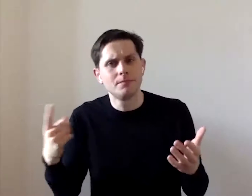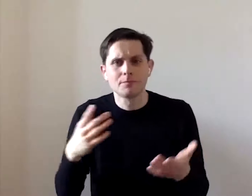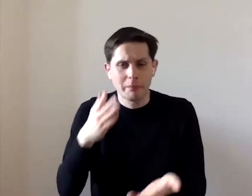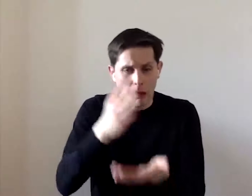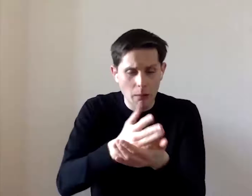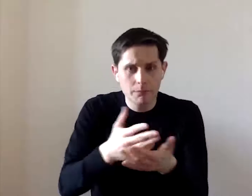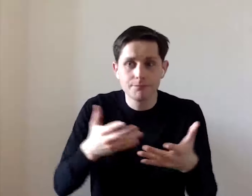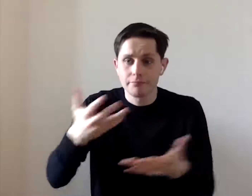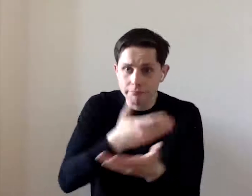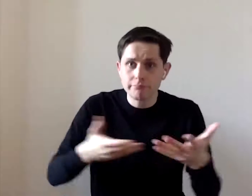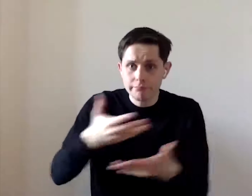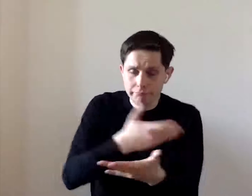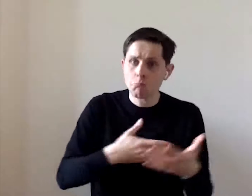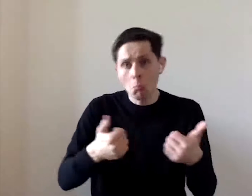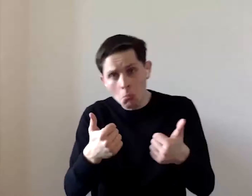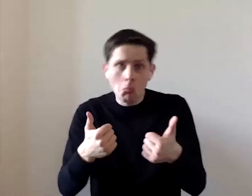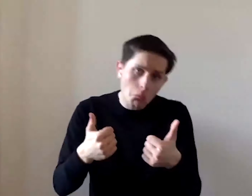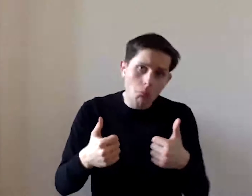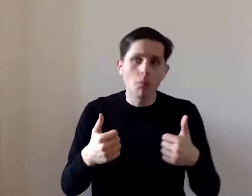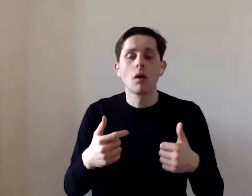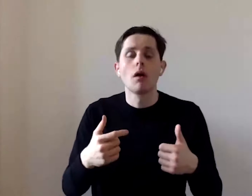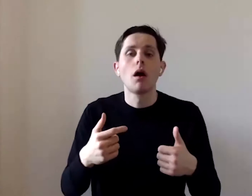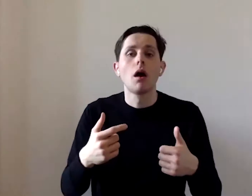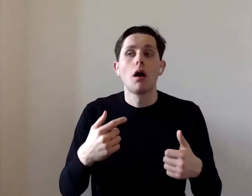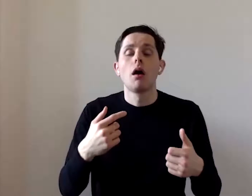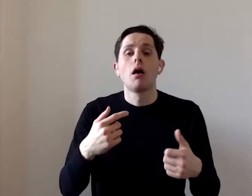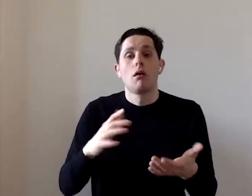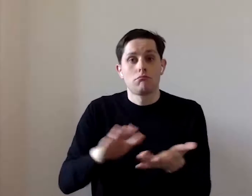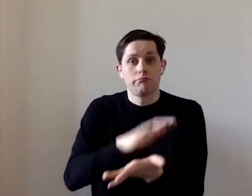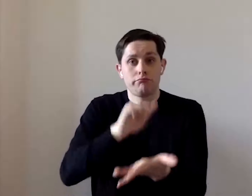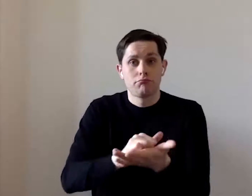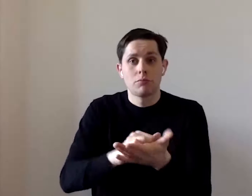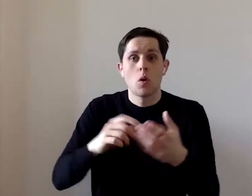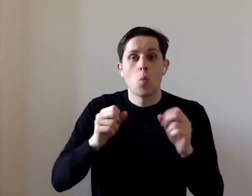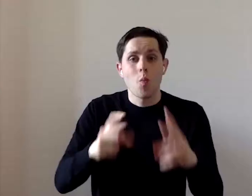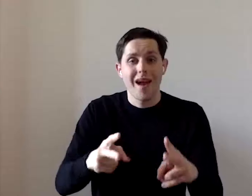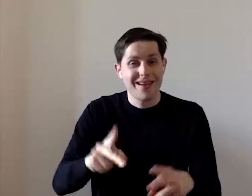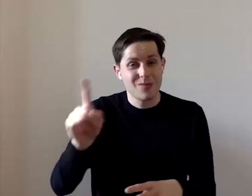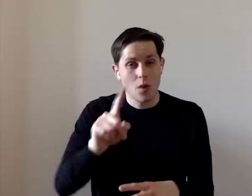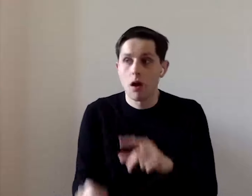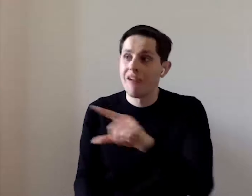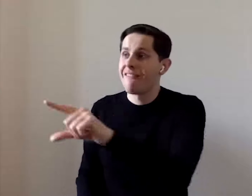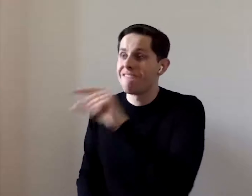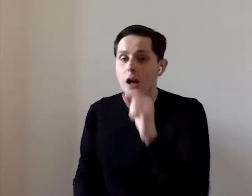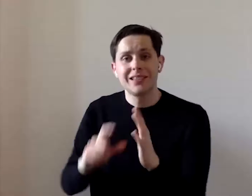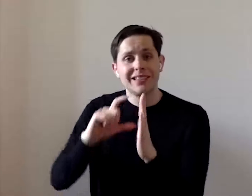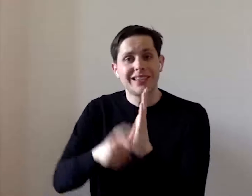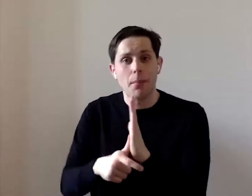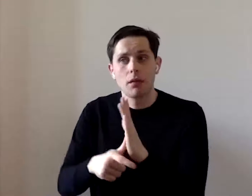But I think that is only the start. I don't think it's really substantive until you start inviting disabled people,